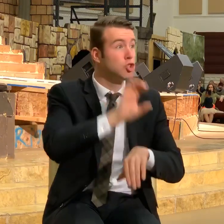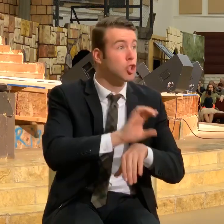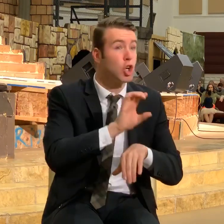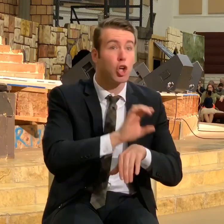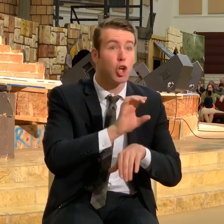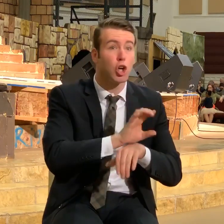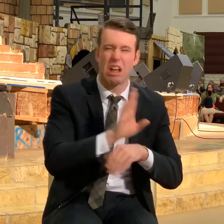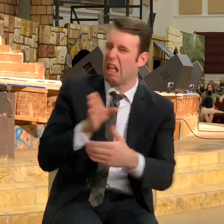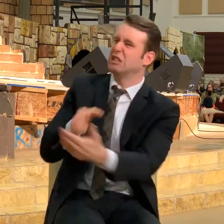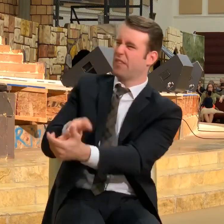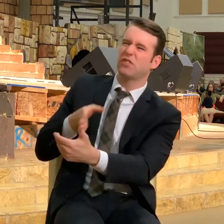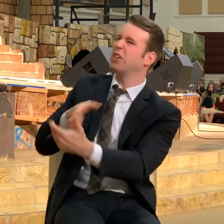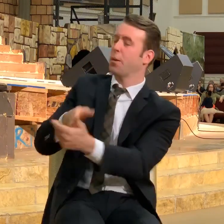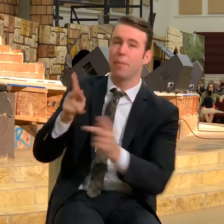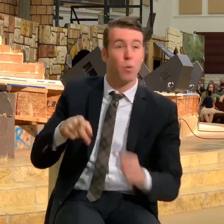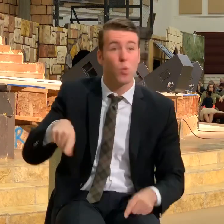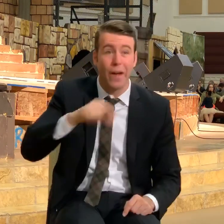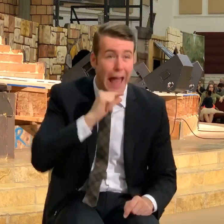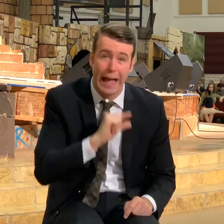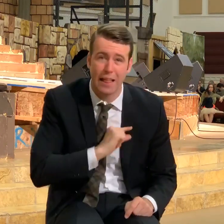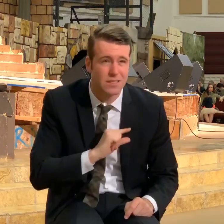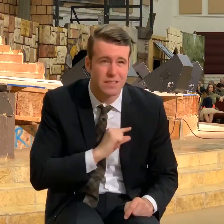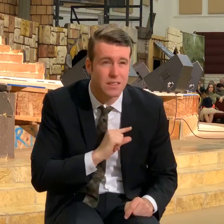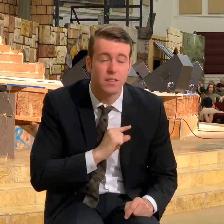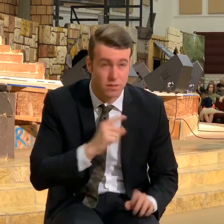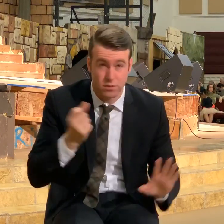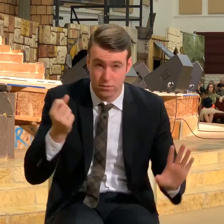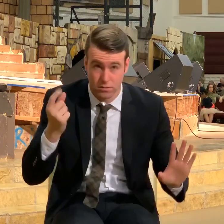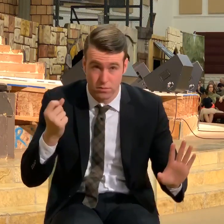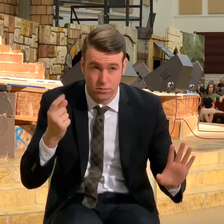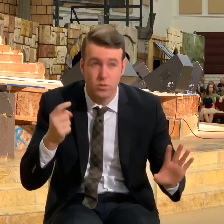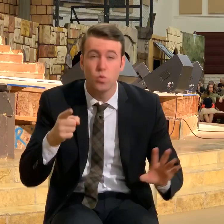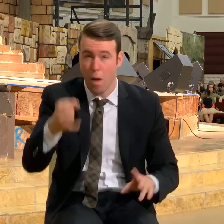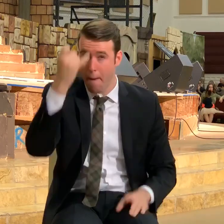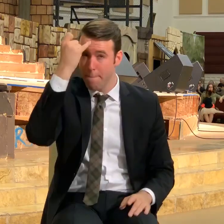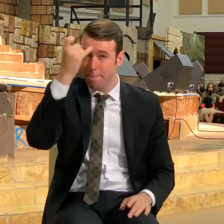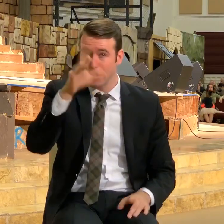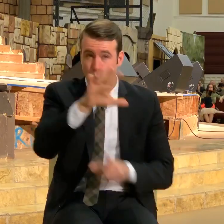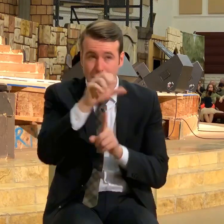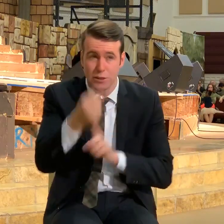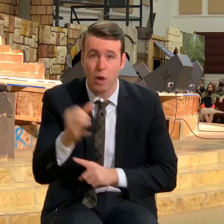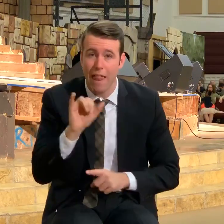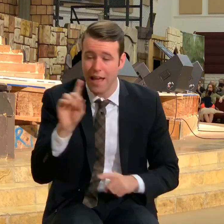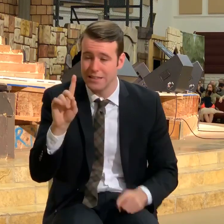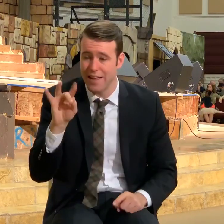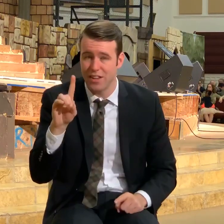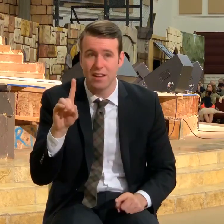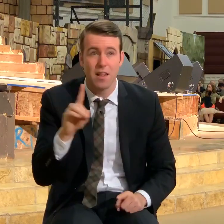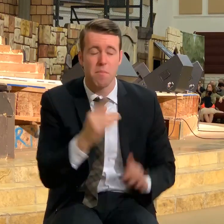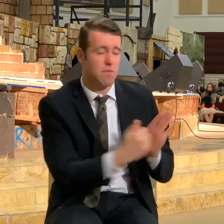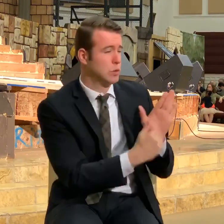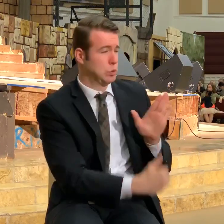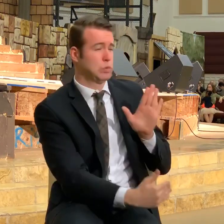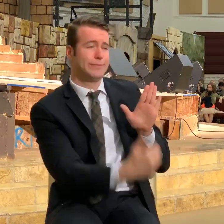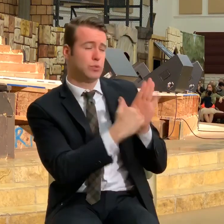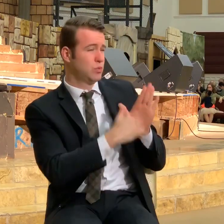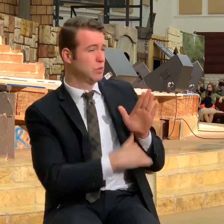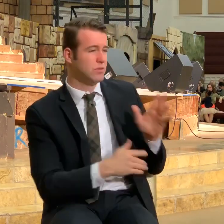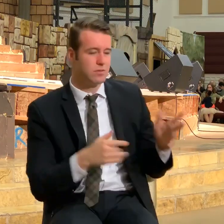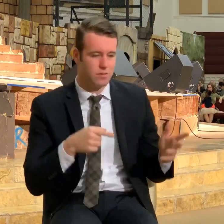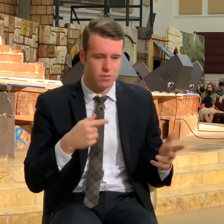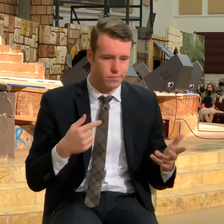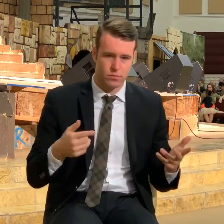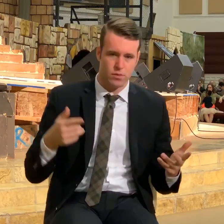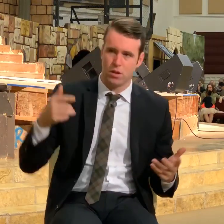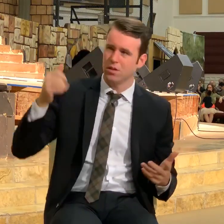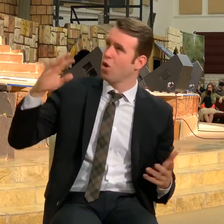these people are saying. This group is not done." I just kind of put yourself in this. This is David saying, "God, here I am.